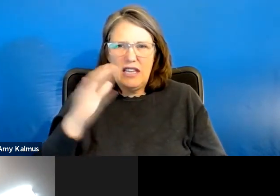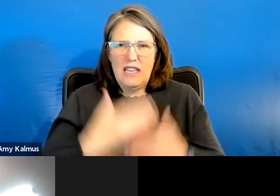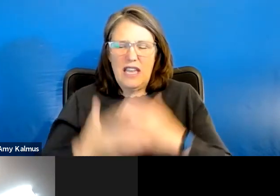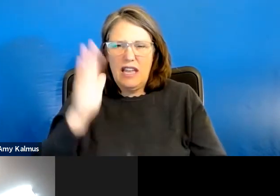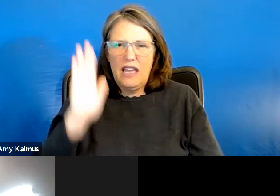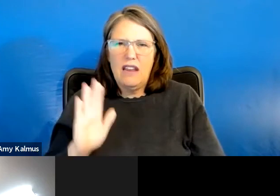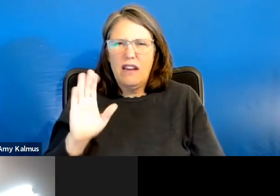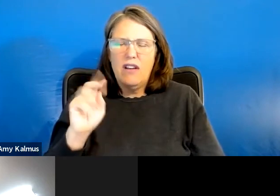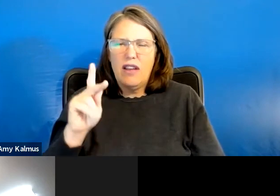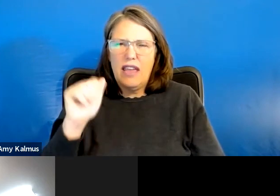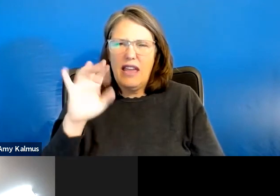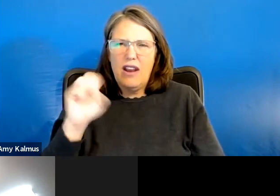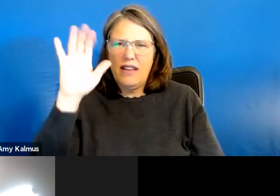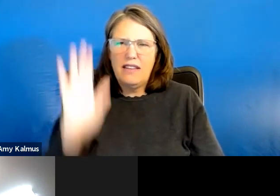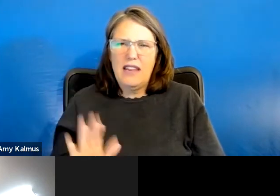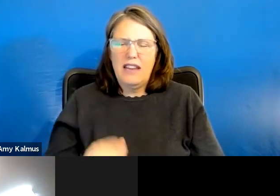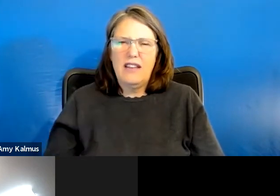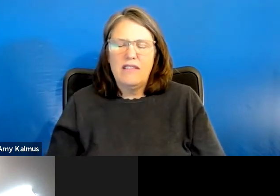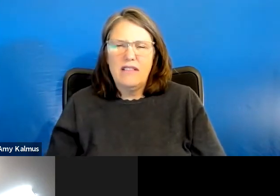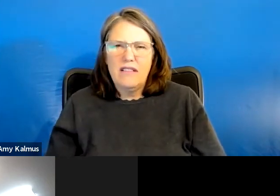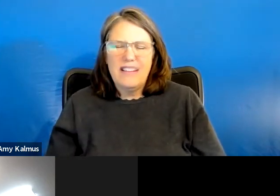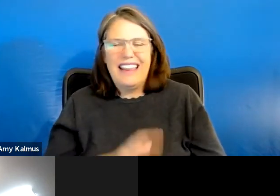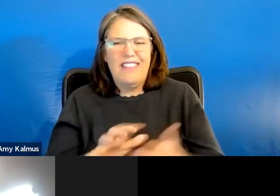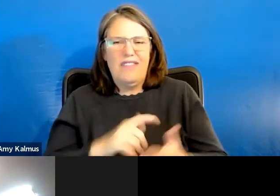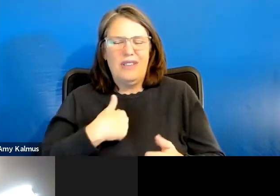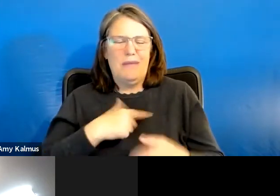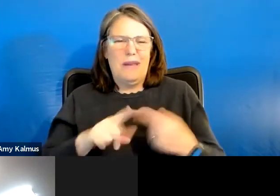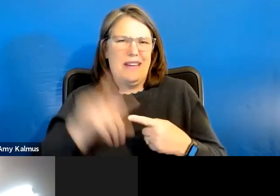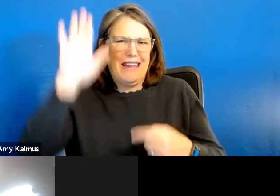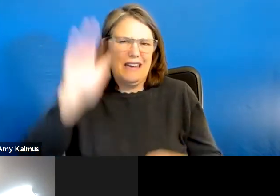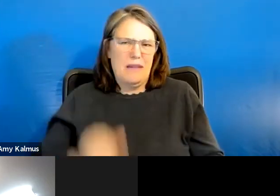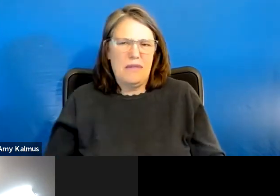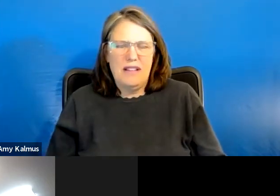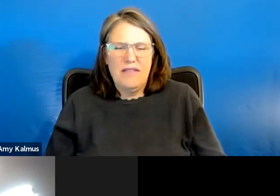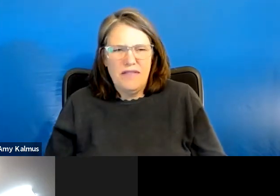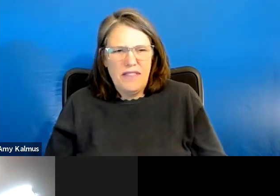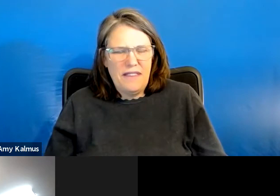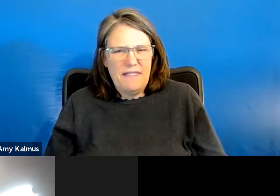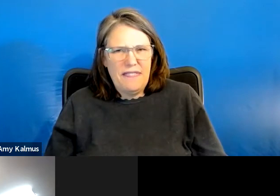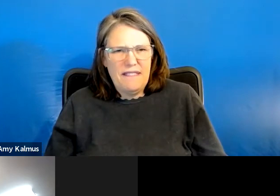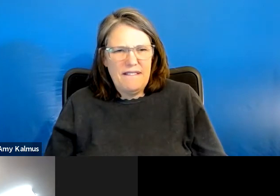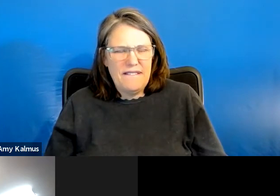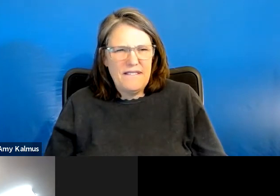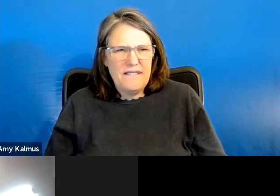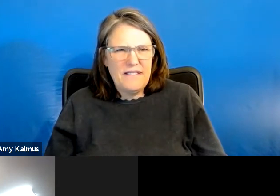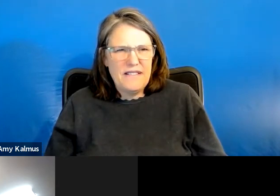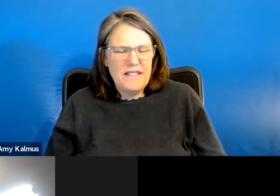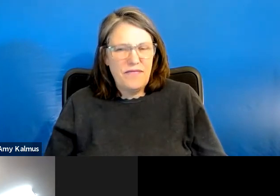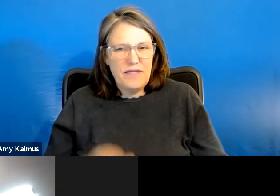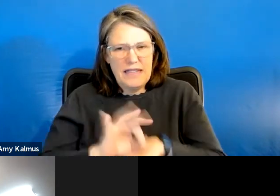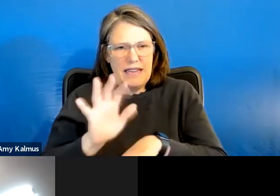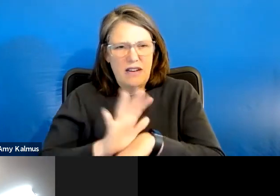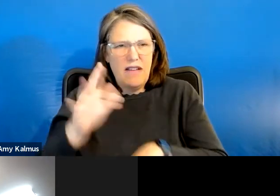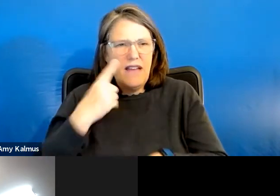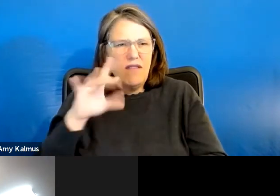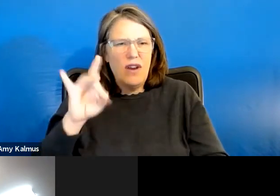Oh, she did. Okay. Arius, put your hand down because it confuses me when there's still a hand up. Yep. There we go. All right. 9 to 5